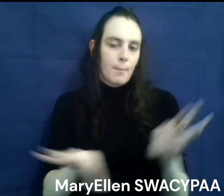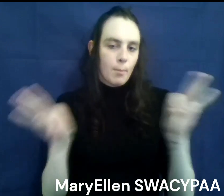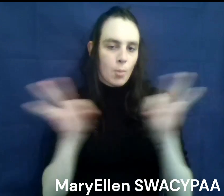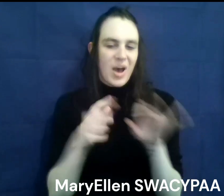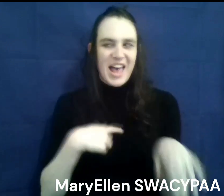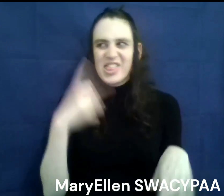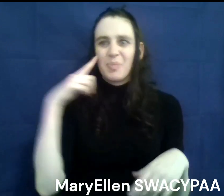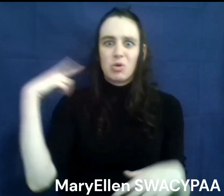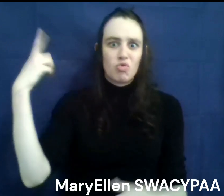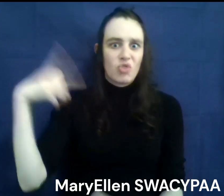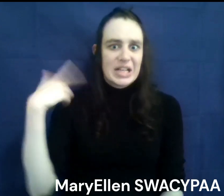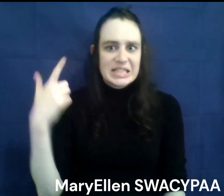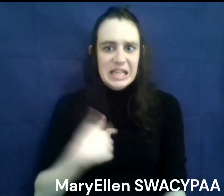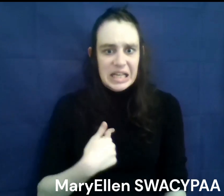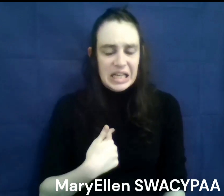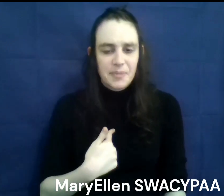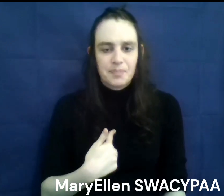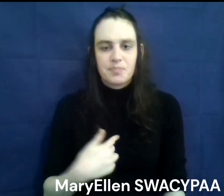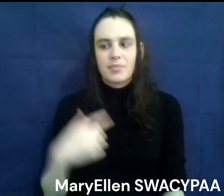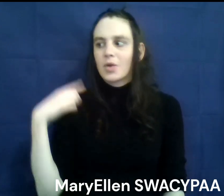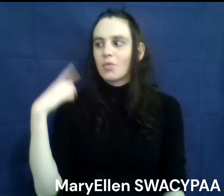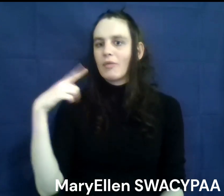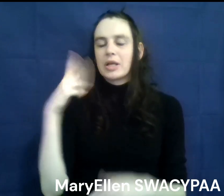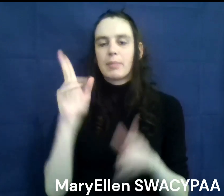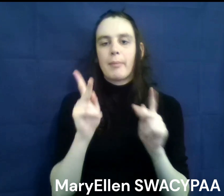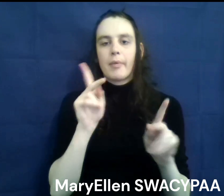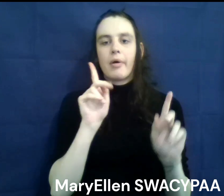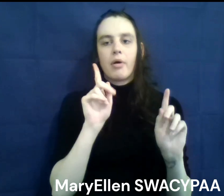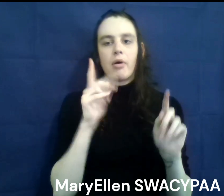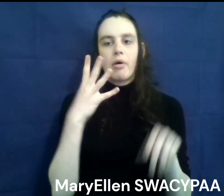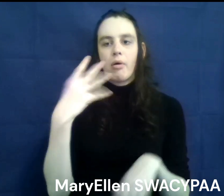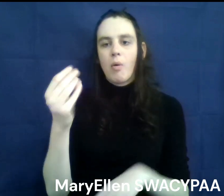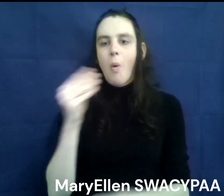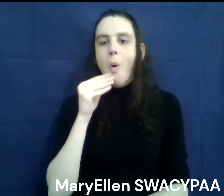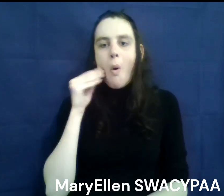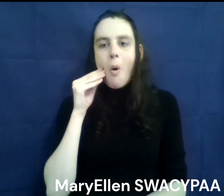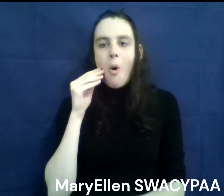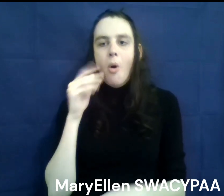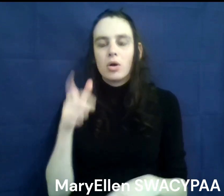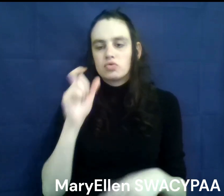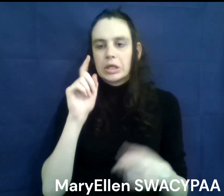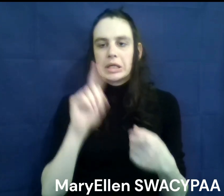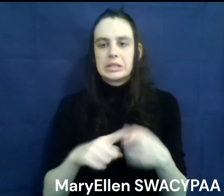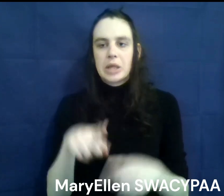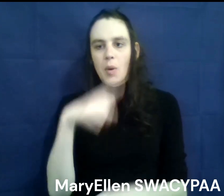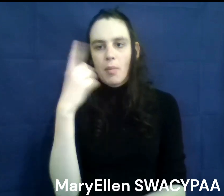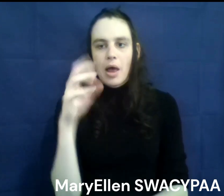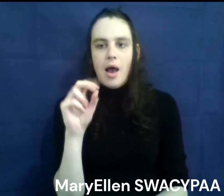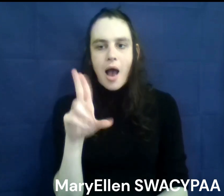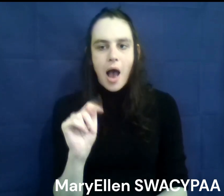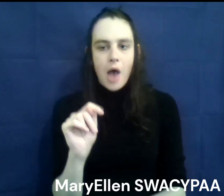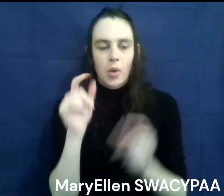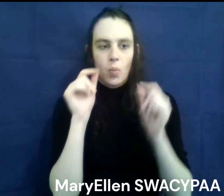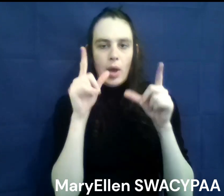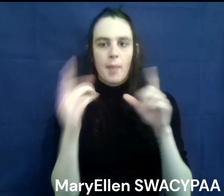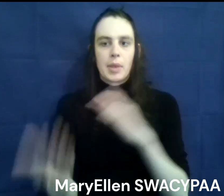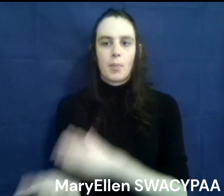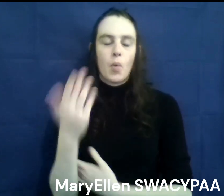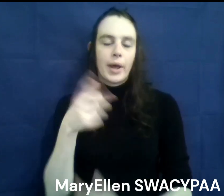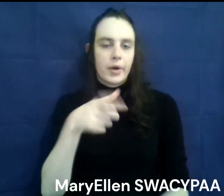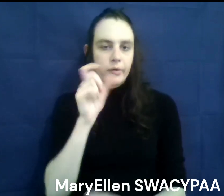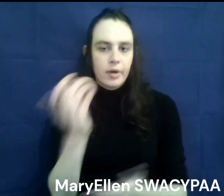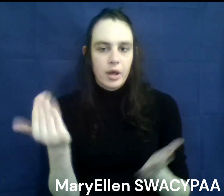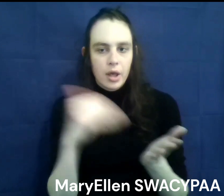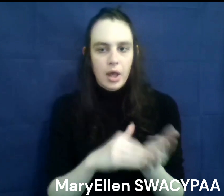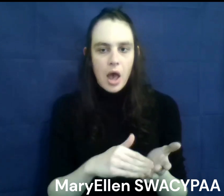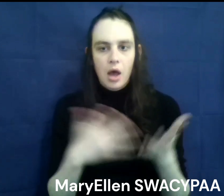that, crazy people go home and drink themselves to blackout and wake up in the morning and drink again. That's got to be an insanity.